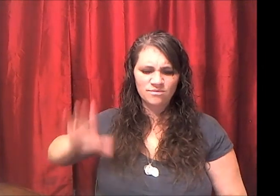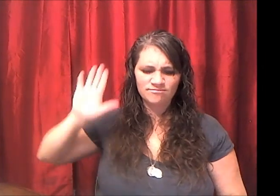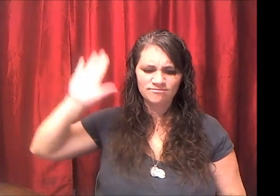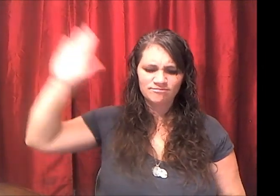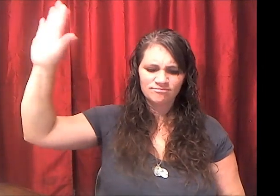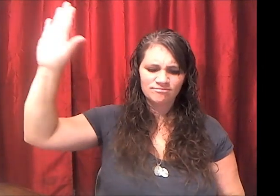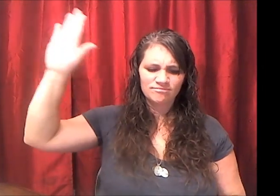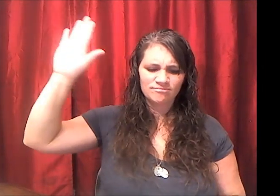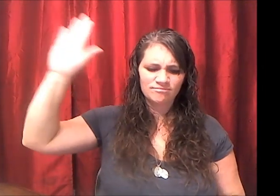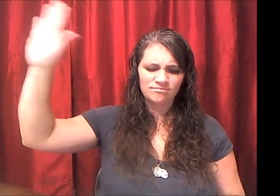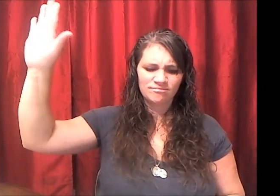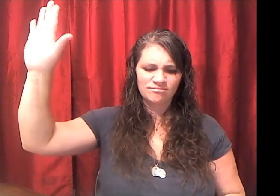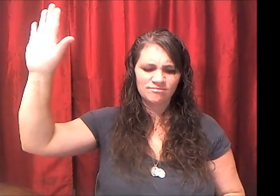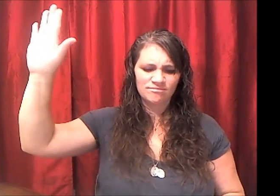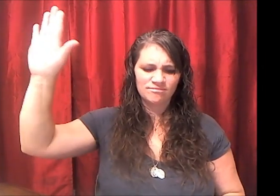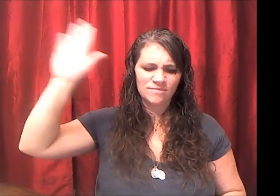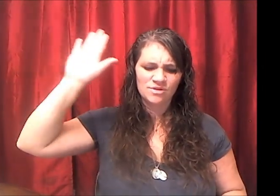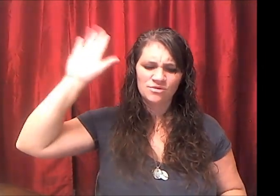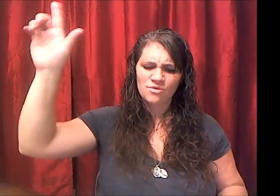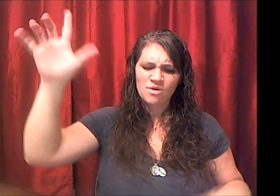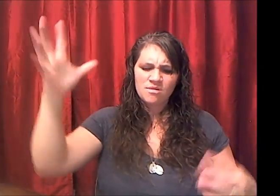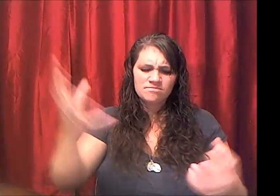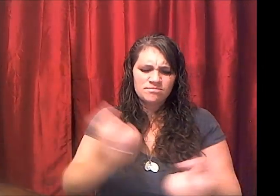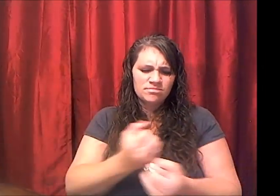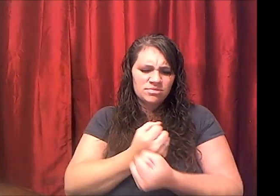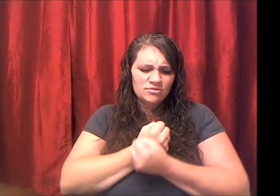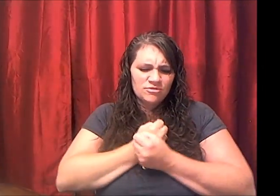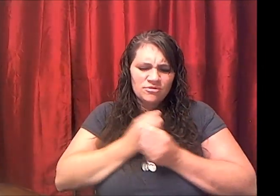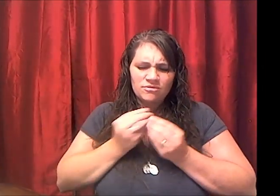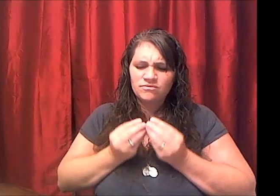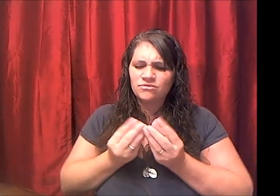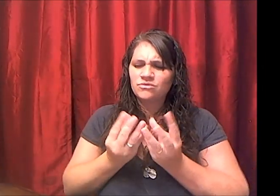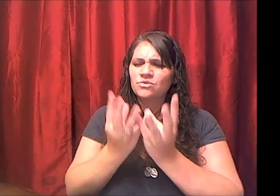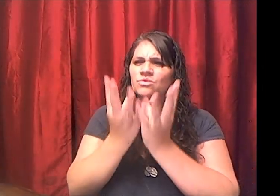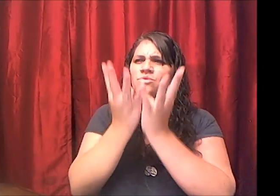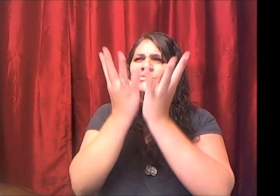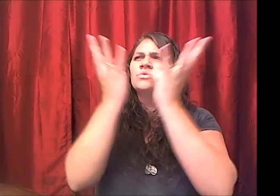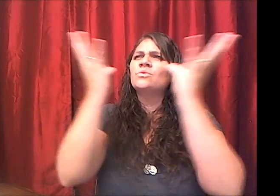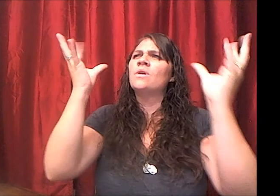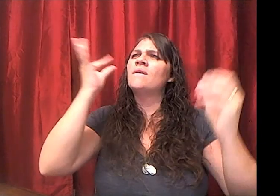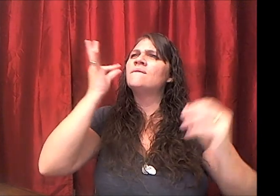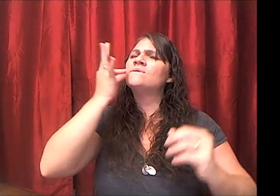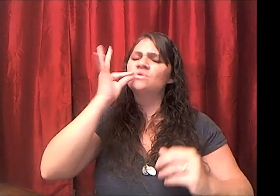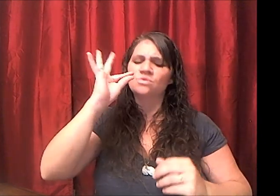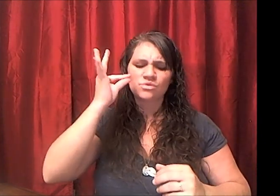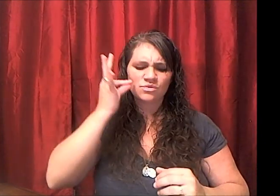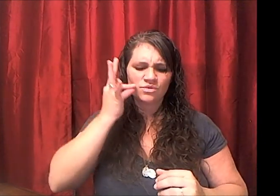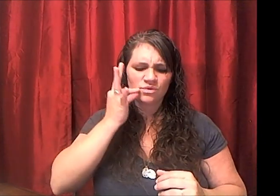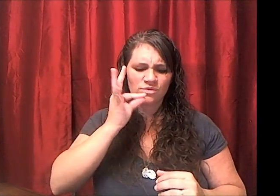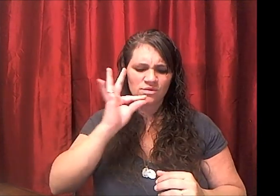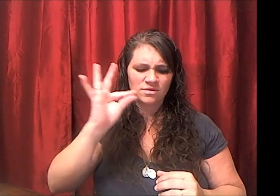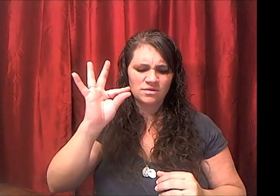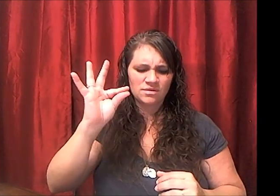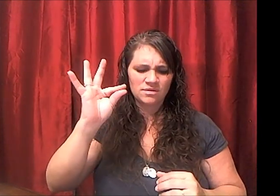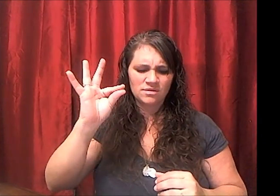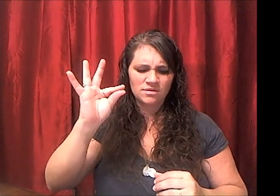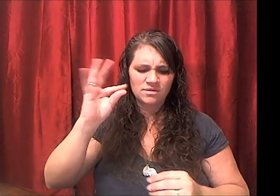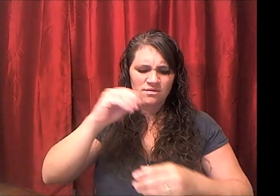name for yourself and spreading it throughout the land, just as I did protecting Rocky Boss. So far, the war is taking a longer fight